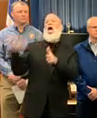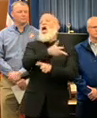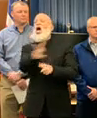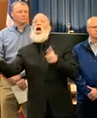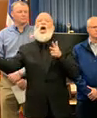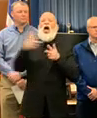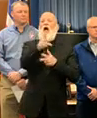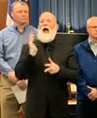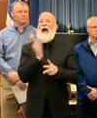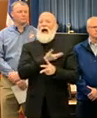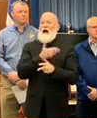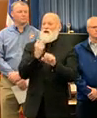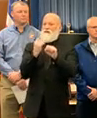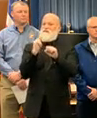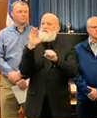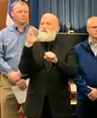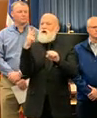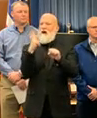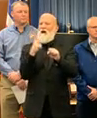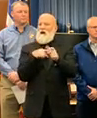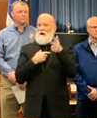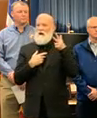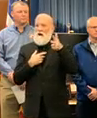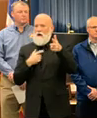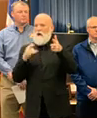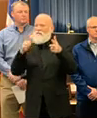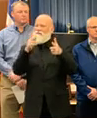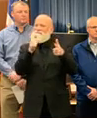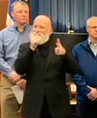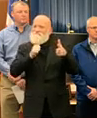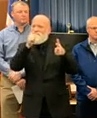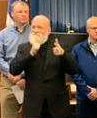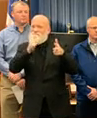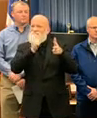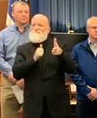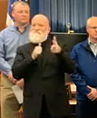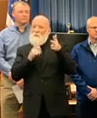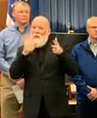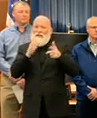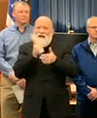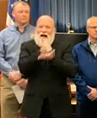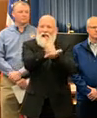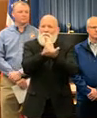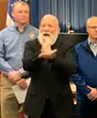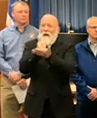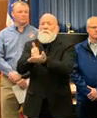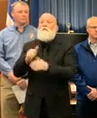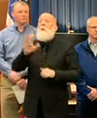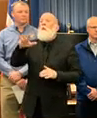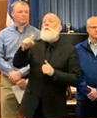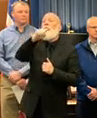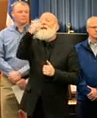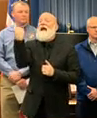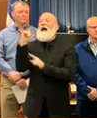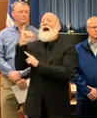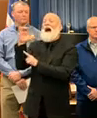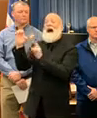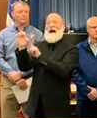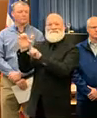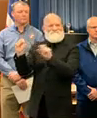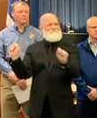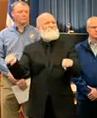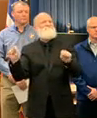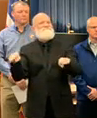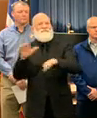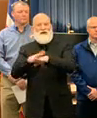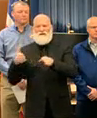patient, as Director Stallings has already mentioned, there will be black ice on the roadway, so please be very, very cautious and cognizant